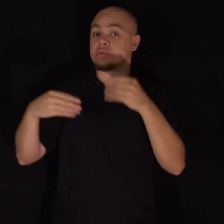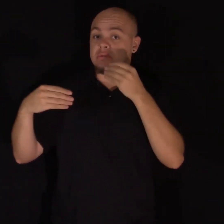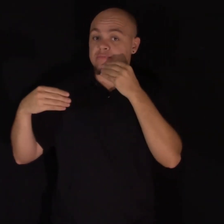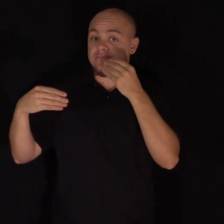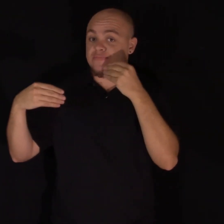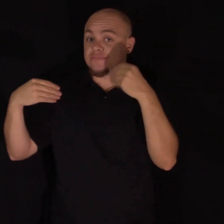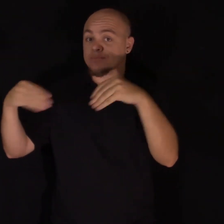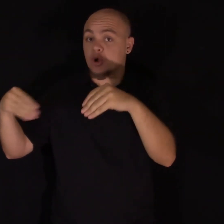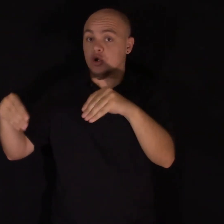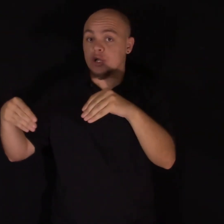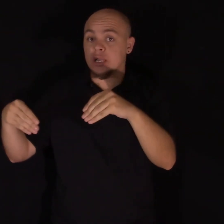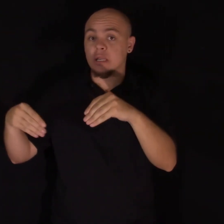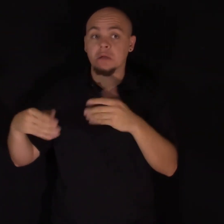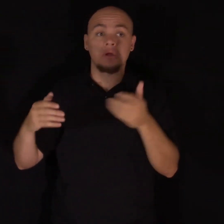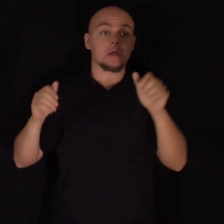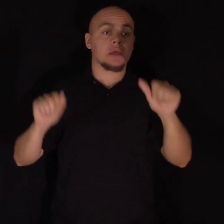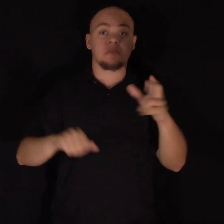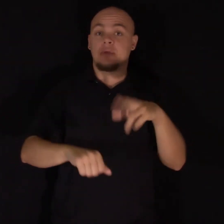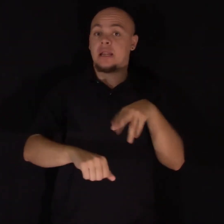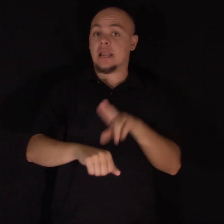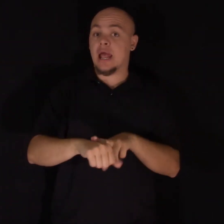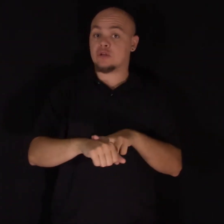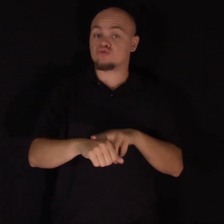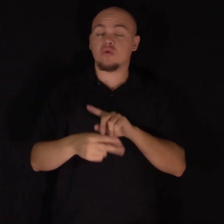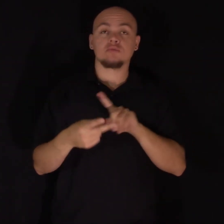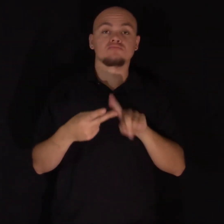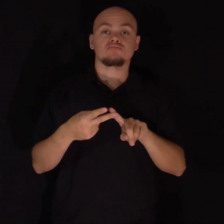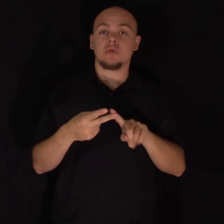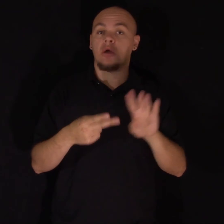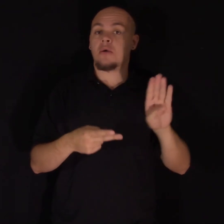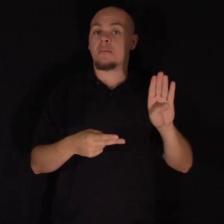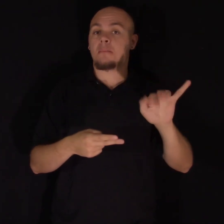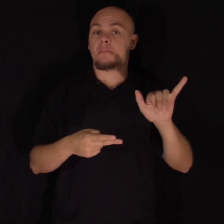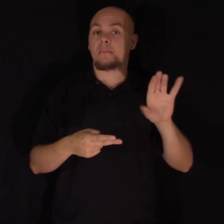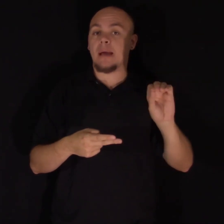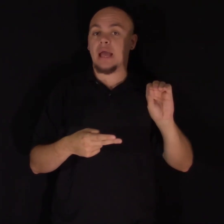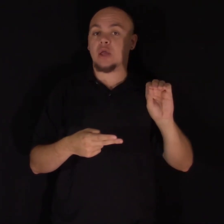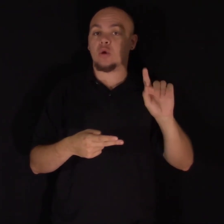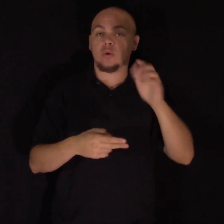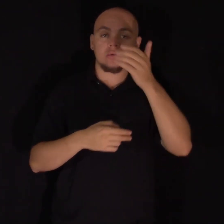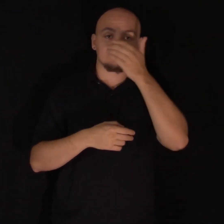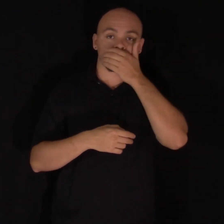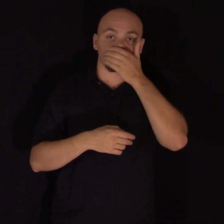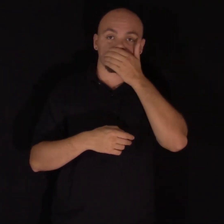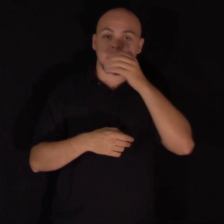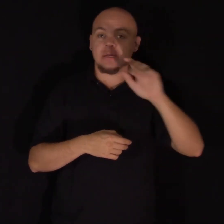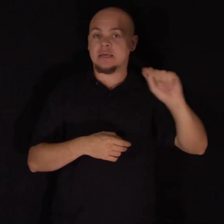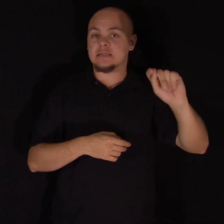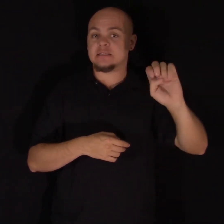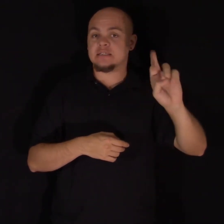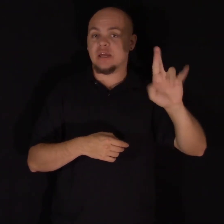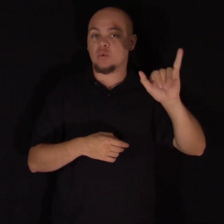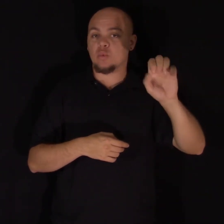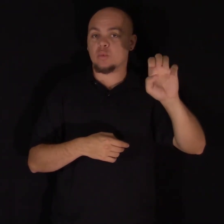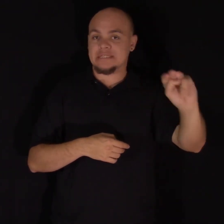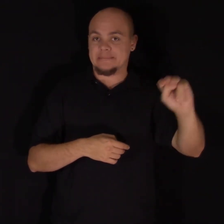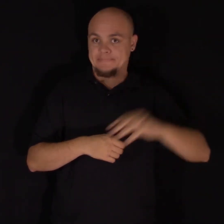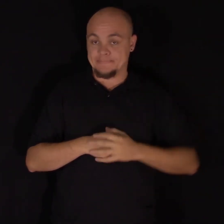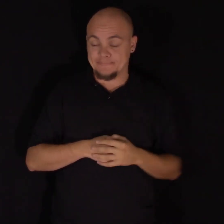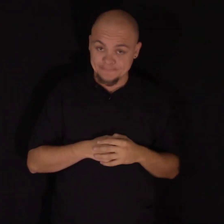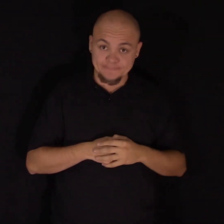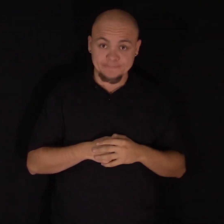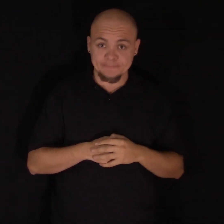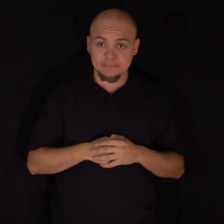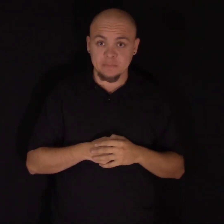the virus could be a natural epidemic like Ebola, or it could be bioterrorism. And so there are things that would literally make things